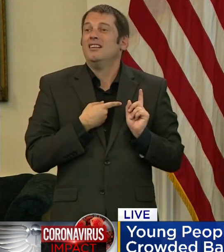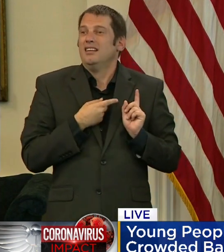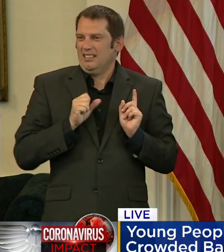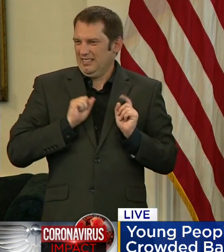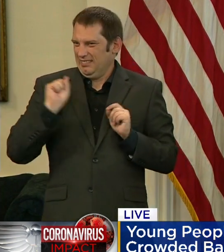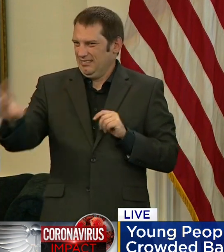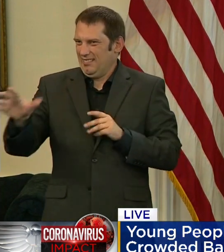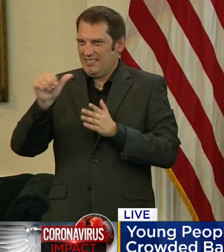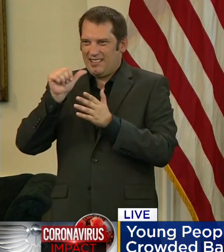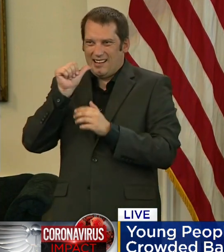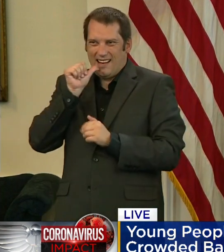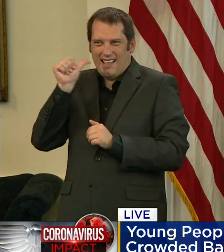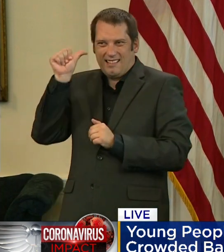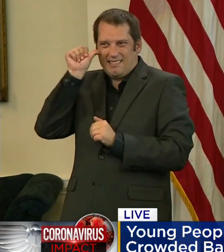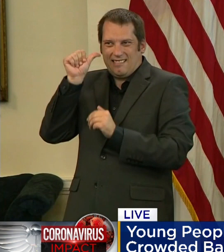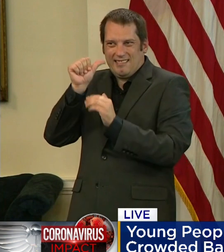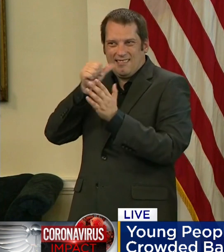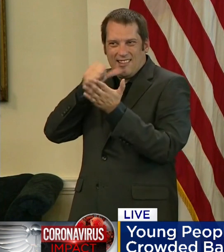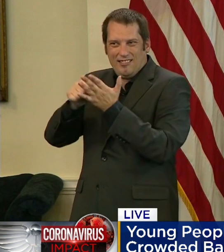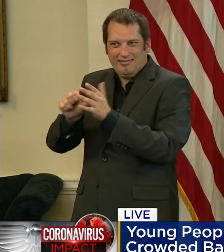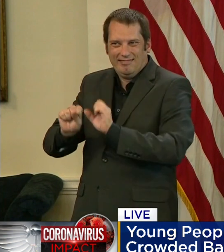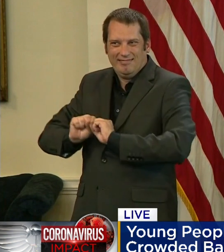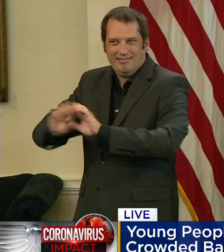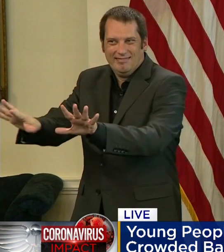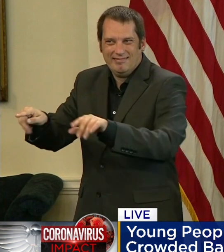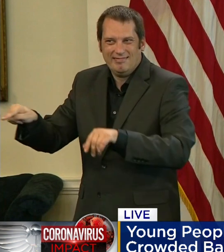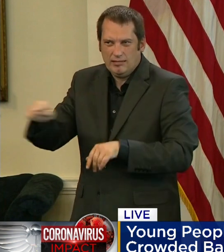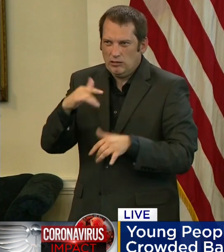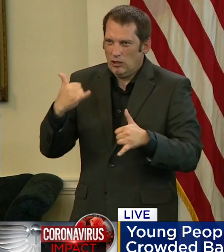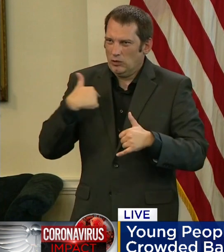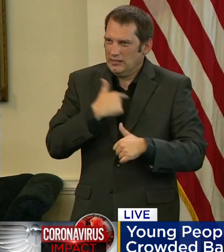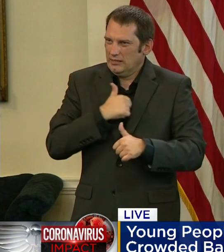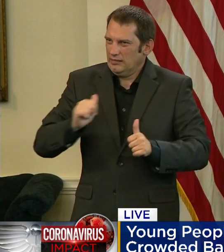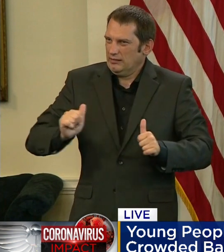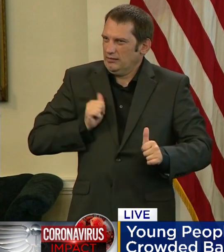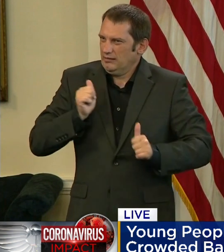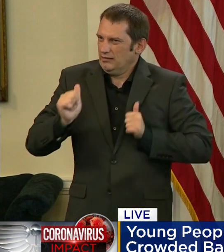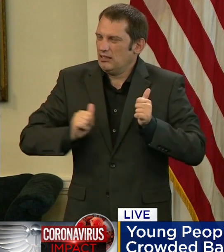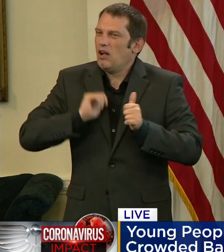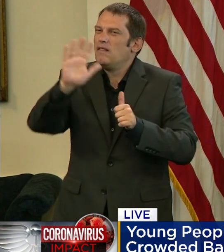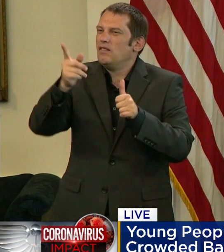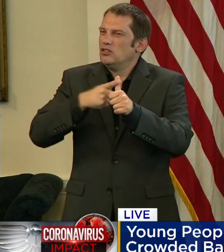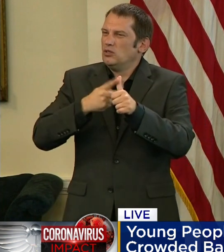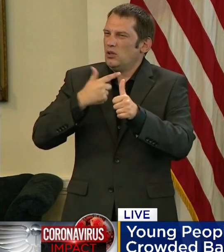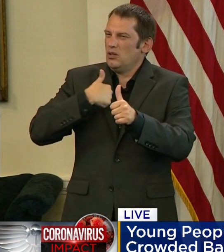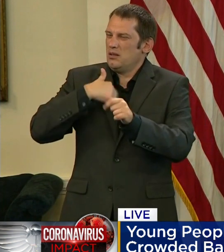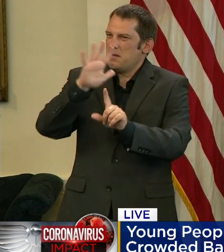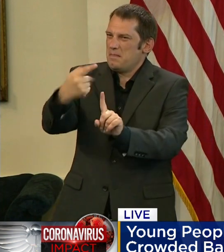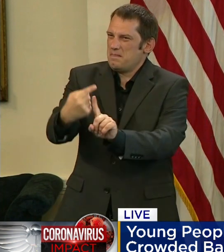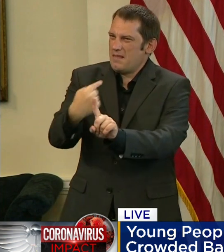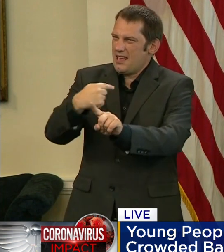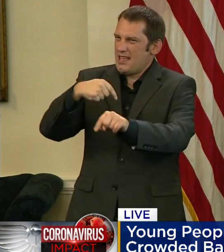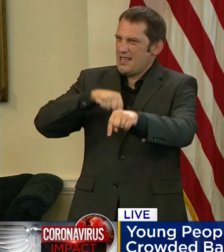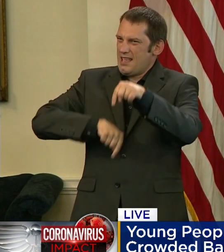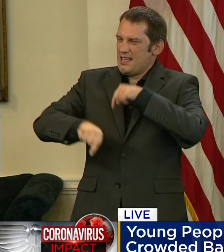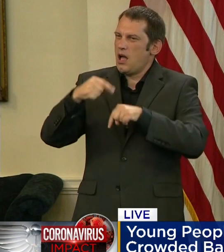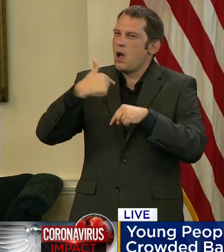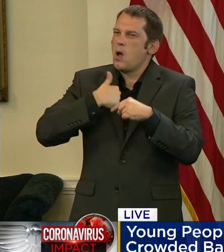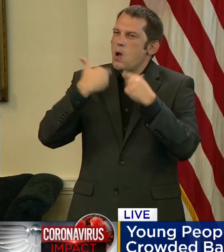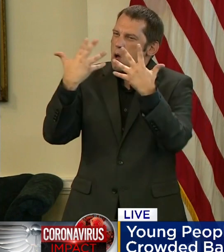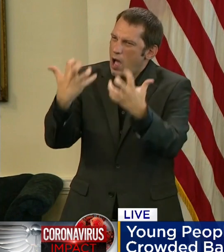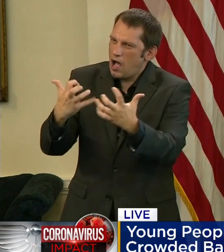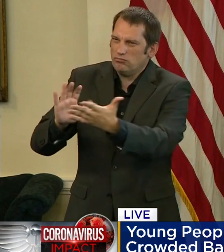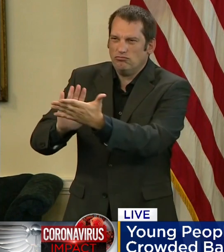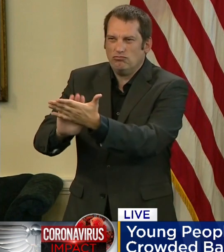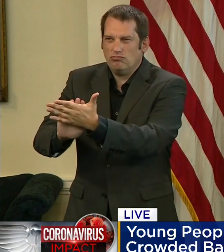already taken action. Well, first of all, I also want to take a moment to praise the Bar and Restaurant Association and many of the good